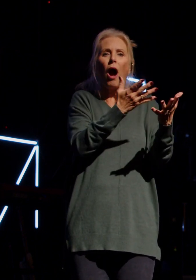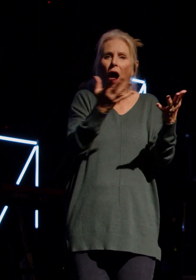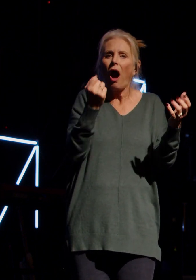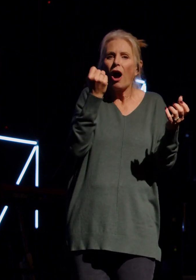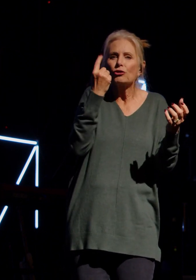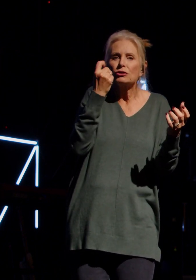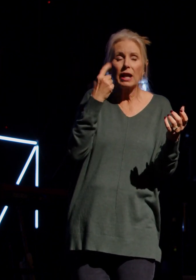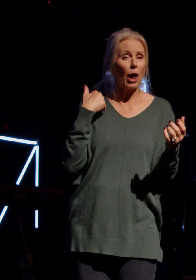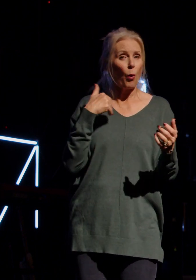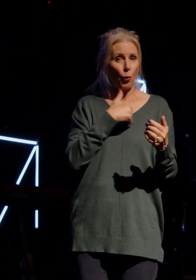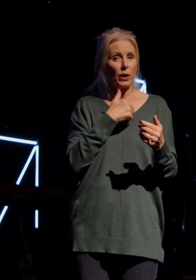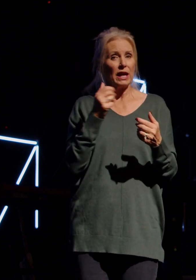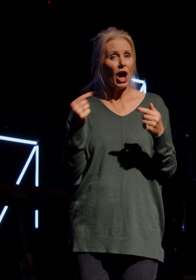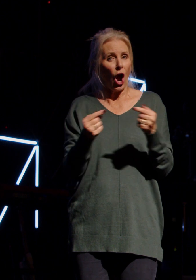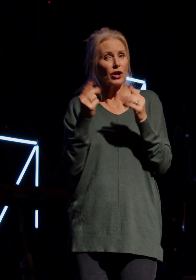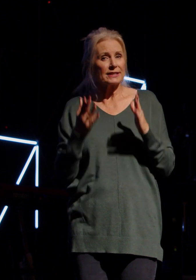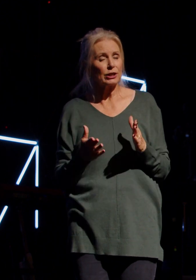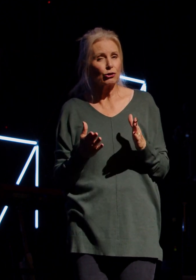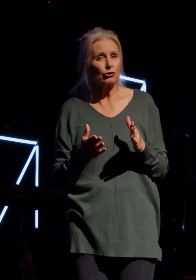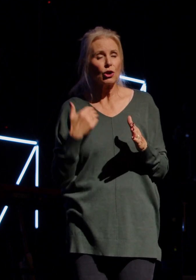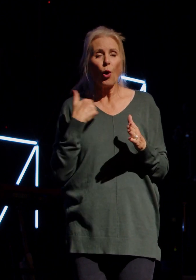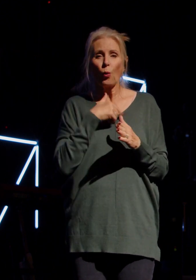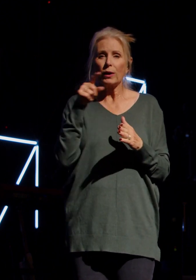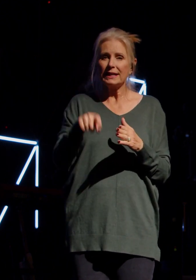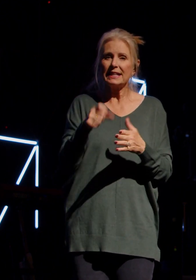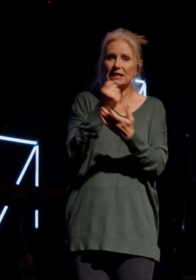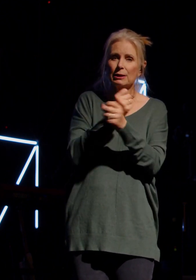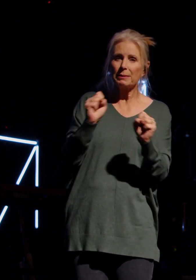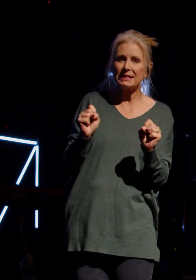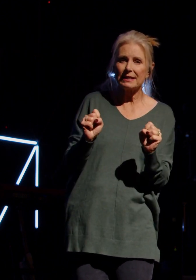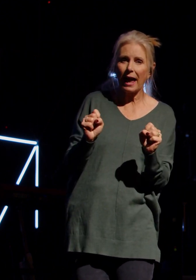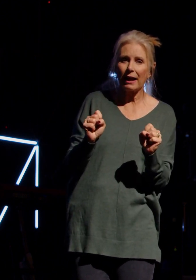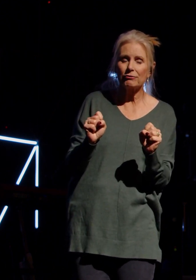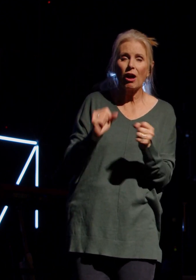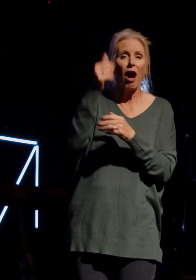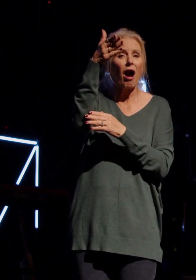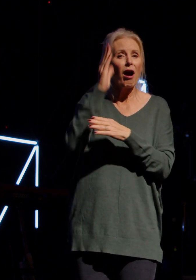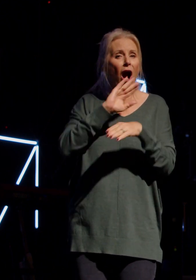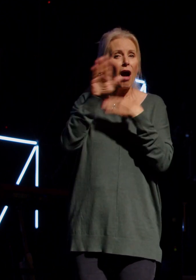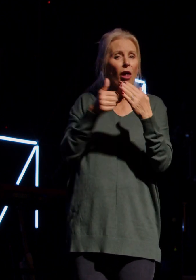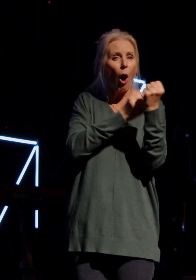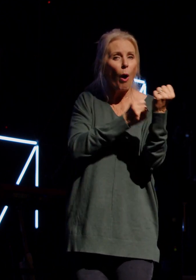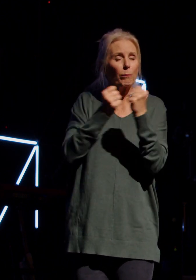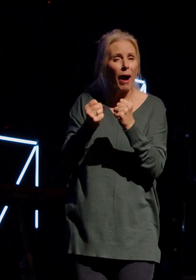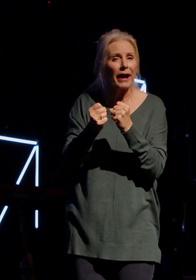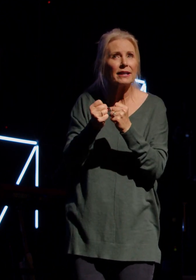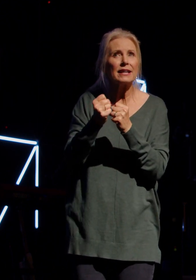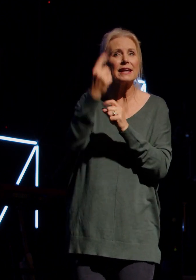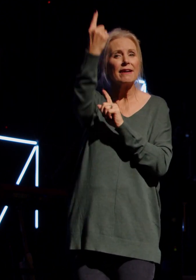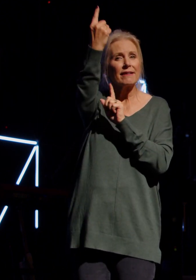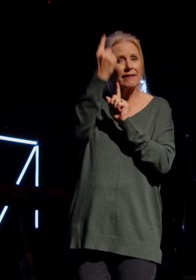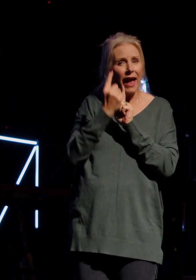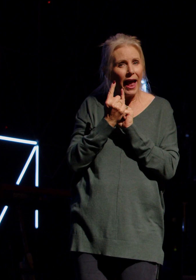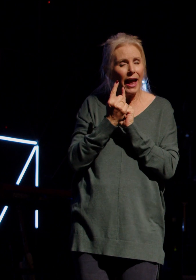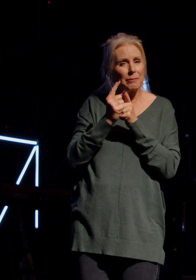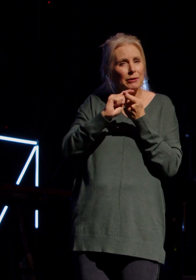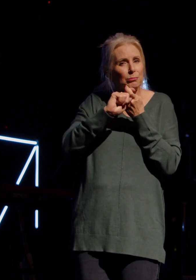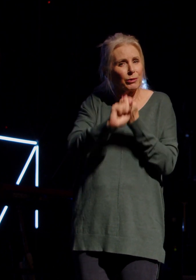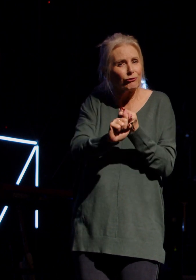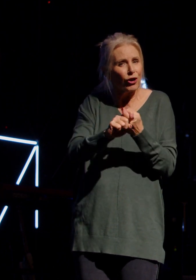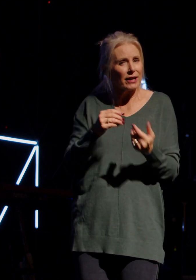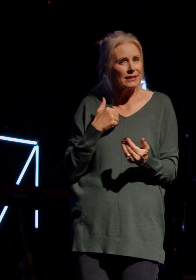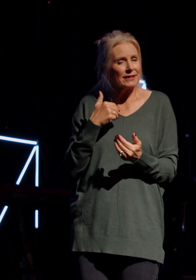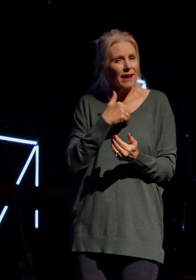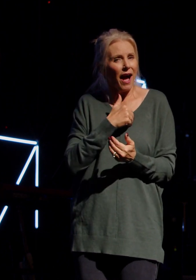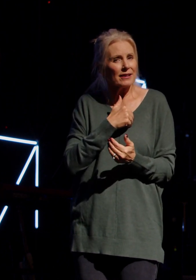understand that we're sinners, that we need to be saved. We understand that God Almighty befriended us and drew us into a relationship